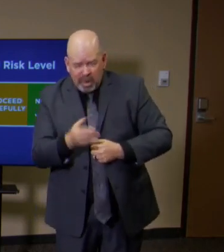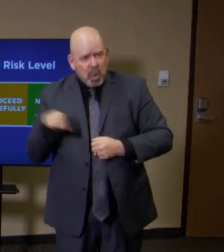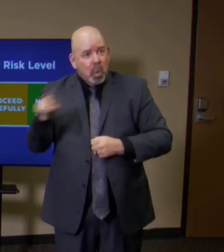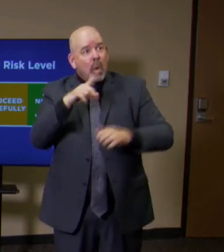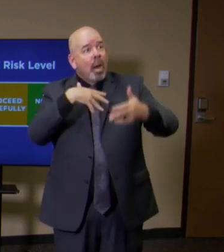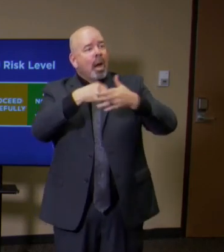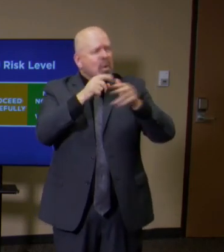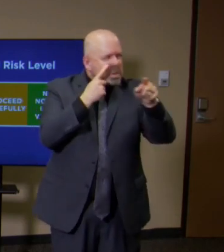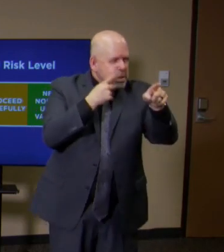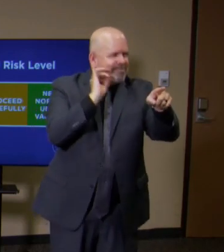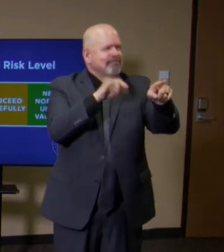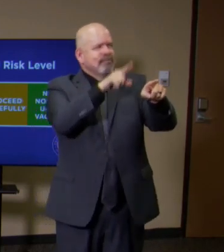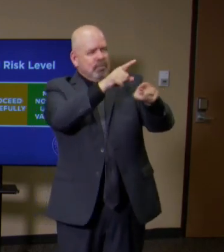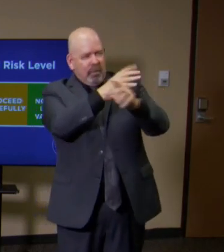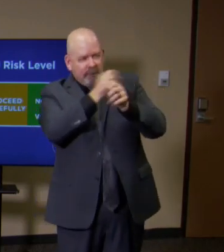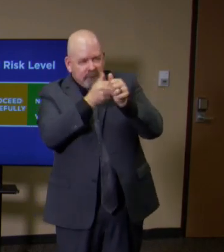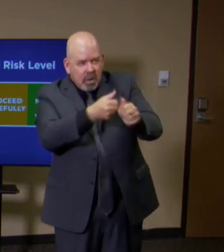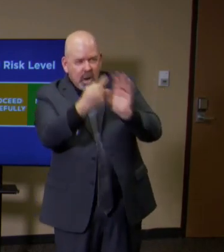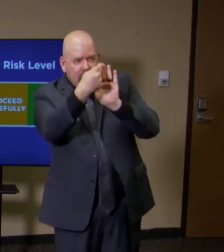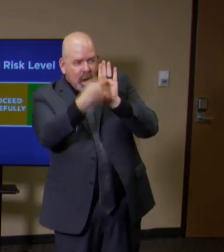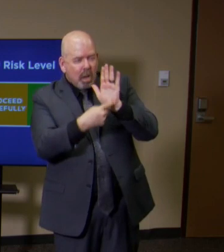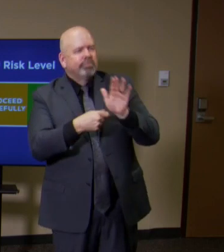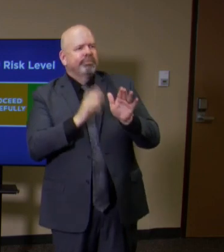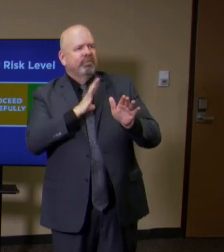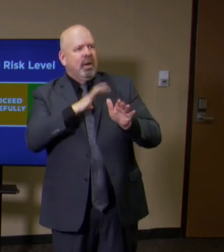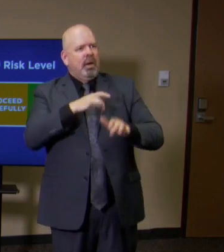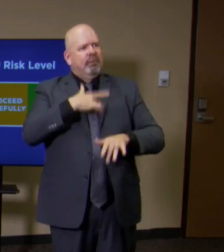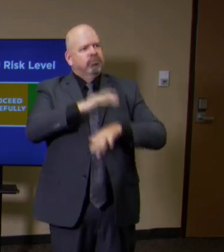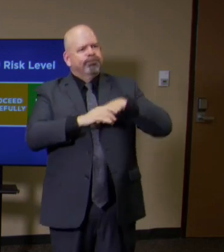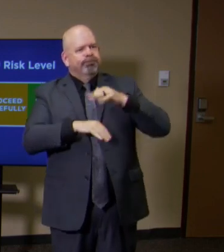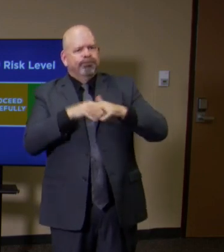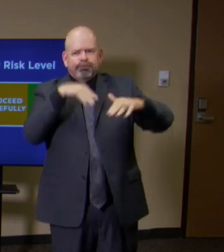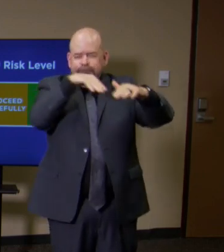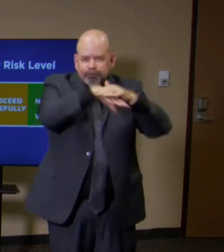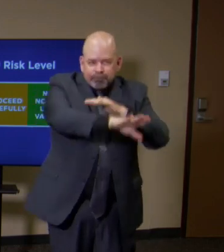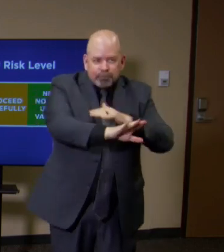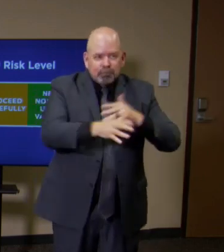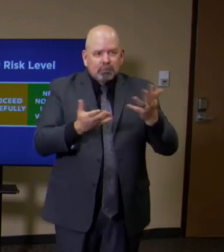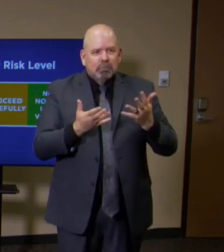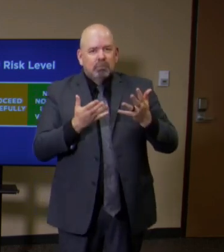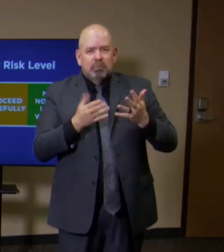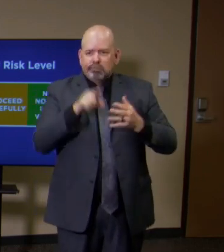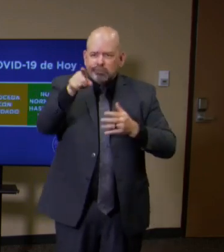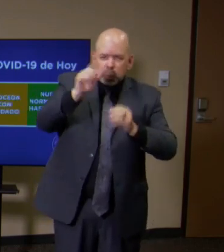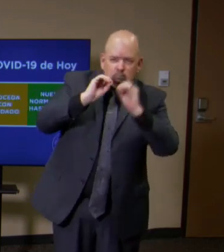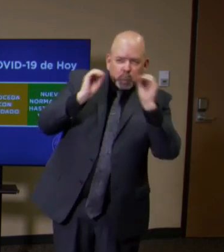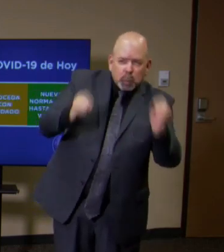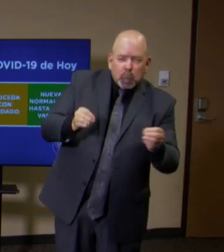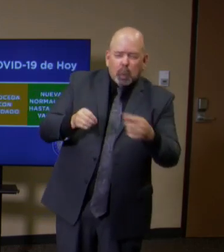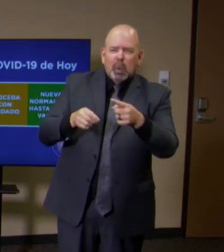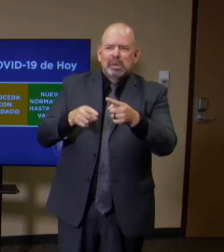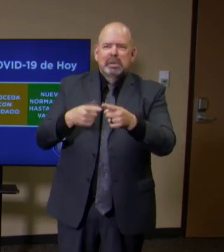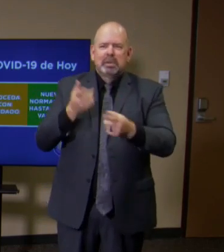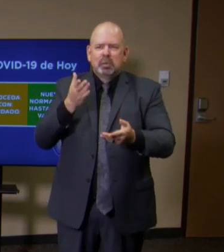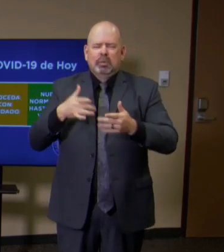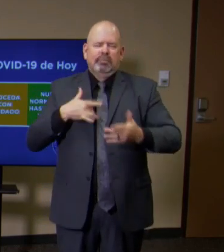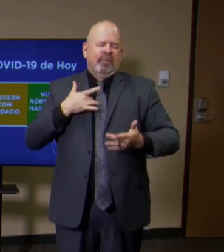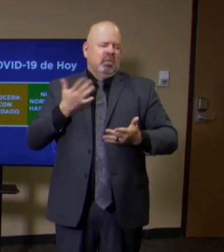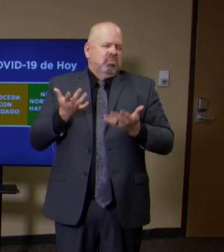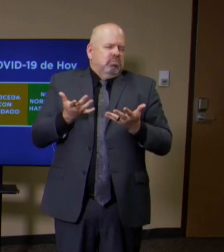People want to know not what can I do, but well, what should I do? What's safe? What do the doctors say is safe? And